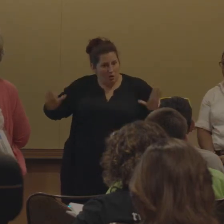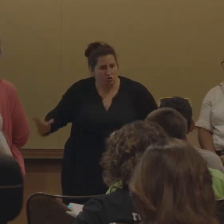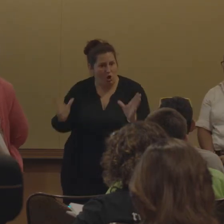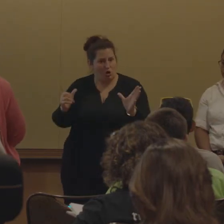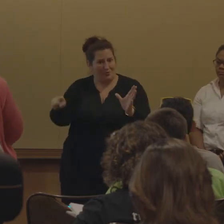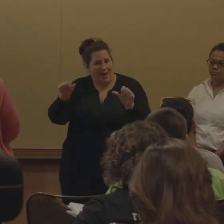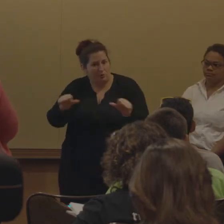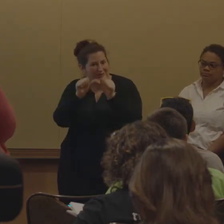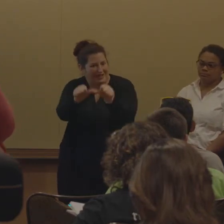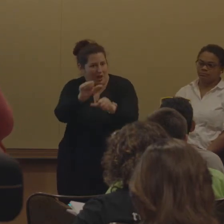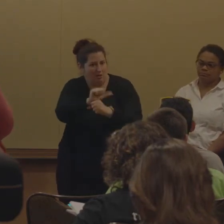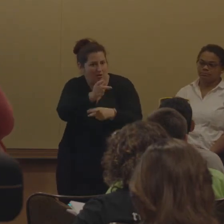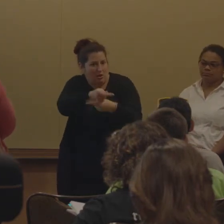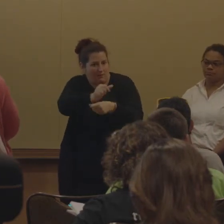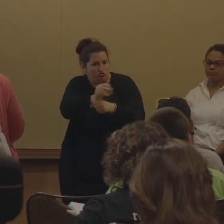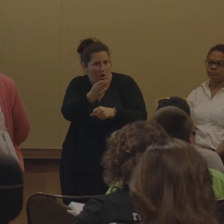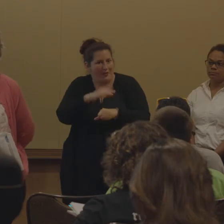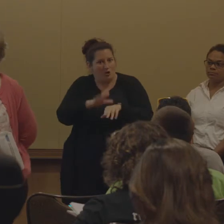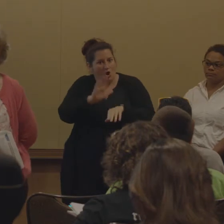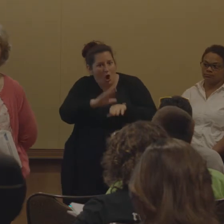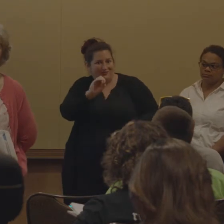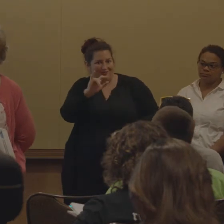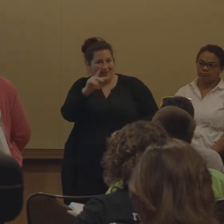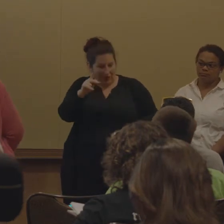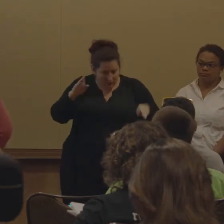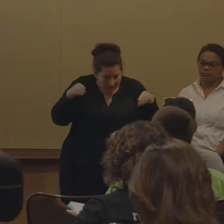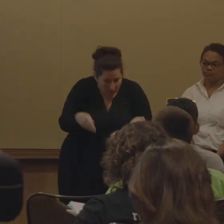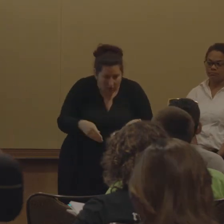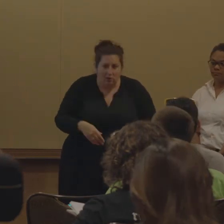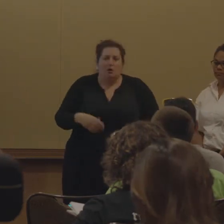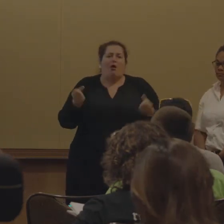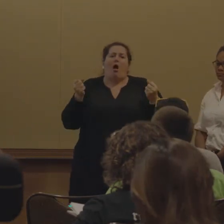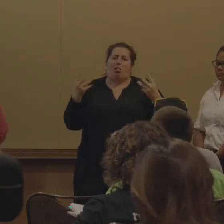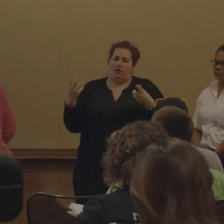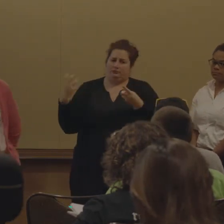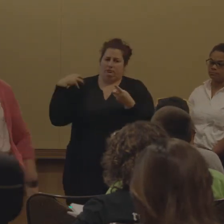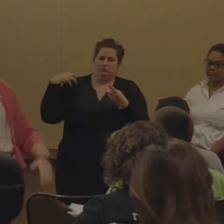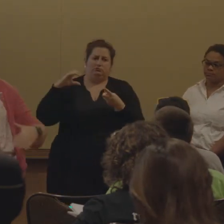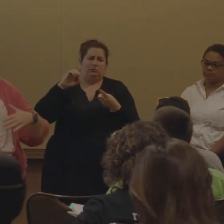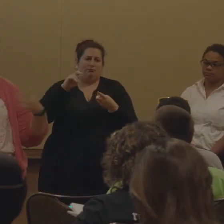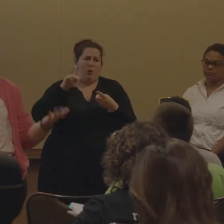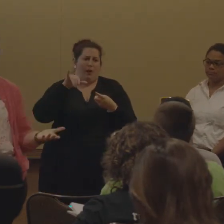be able to stay employed and be on task? Because she just needs the visuals, a lot of visuals. A lot of employers, as you know, are just not familiar with